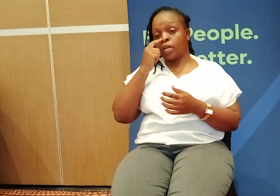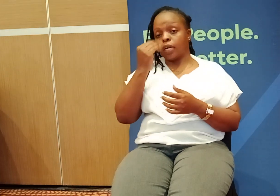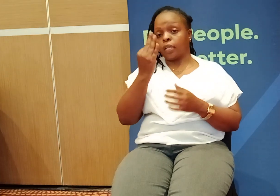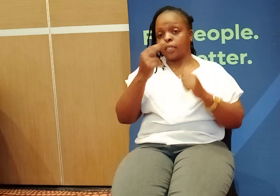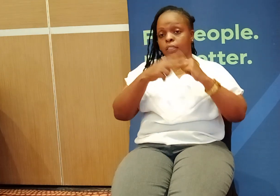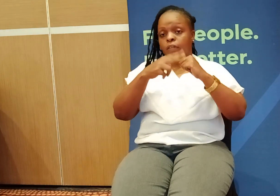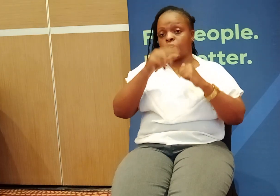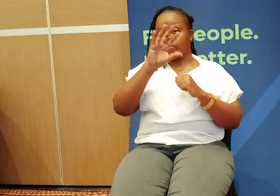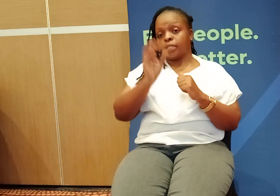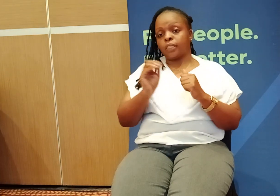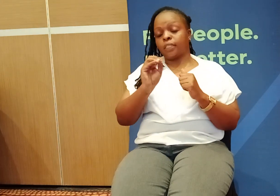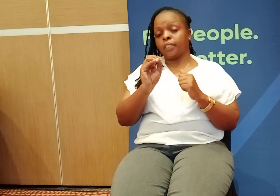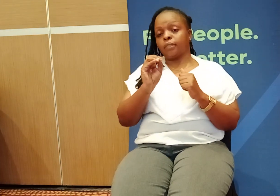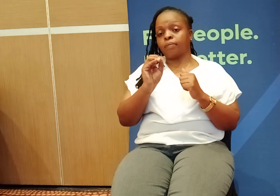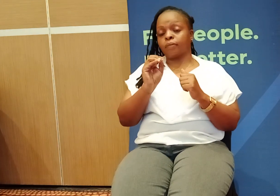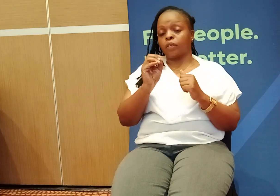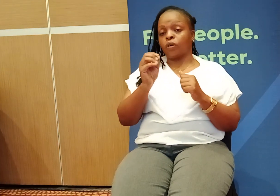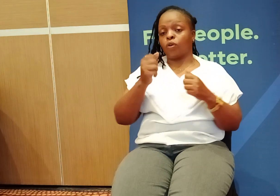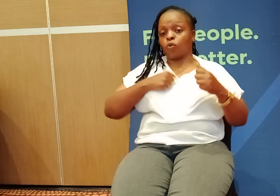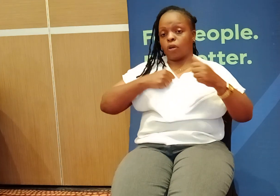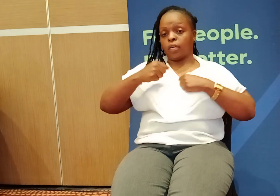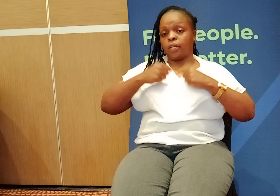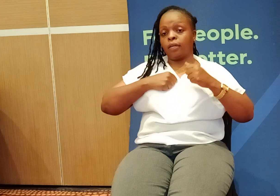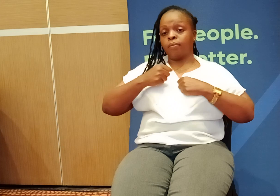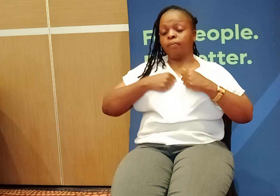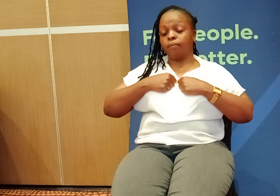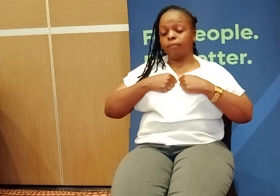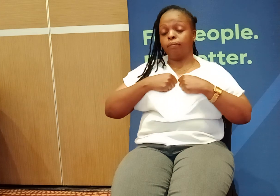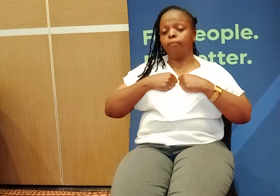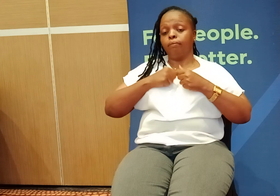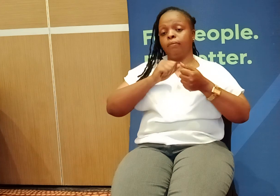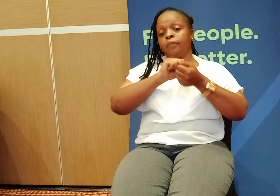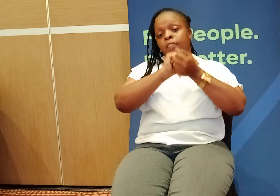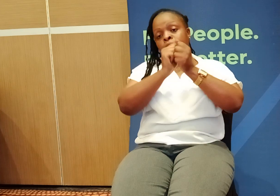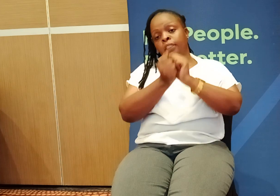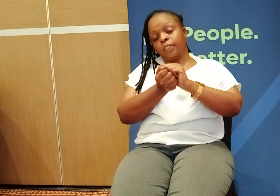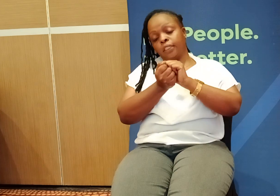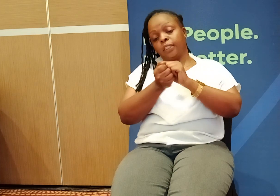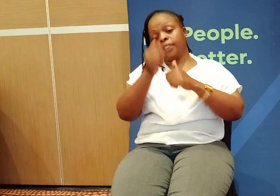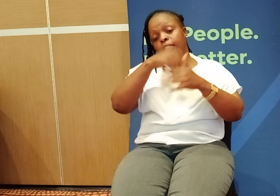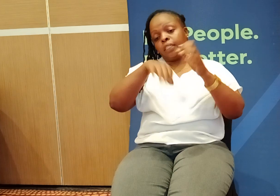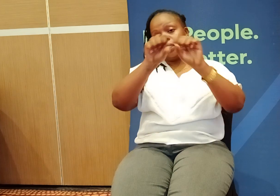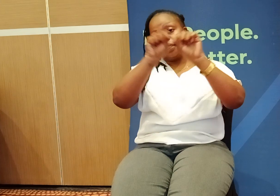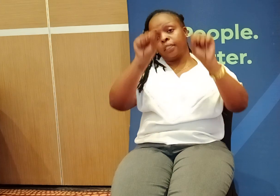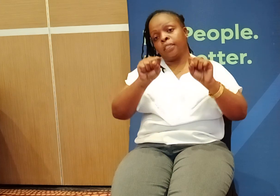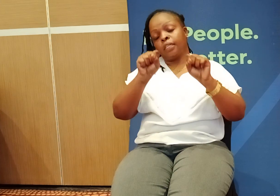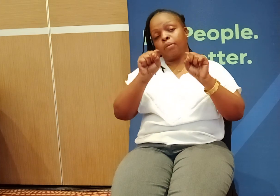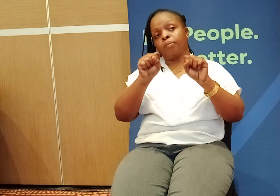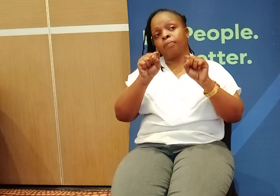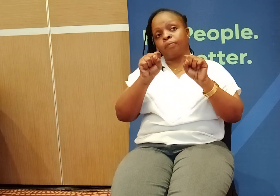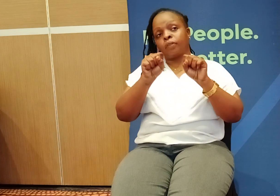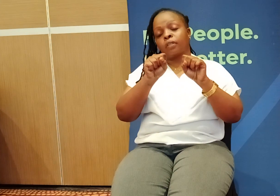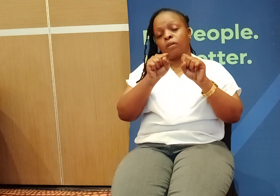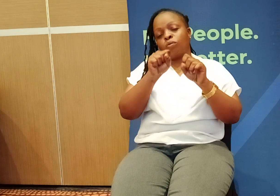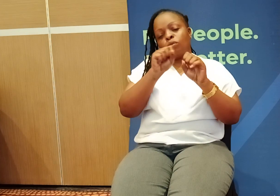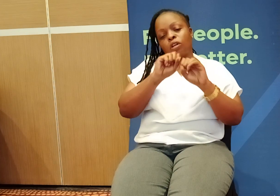37%, Rwanda, despite the change in systems, and we think we lost quarter one